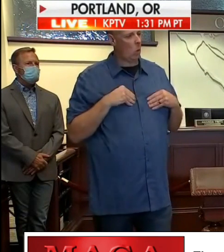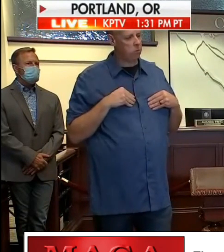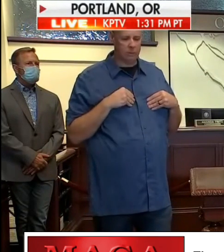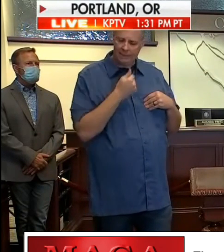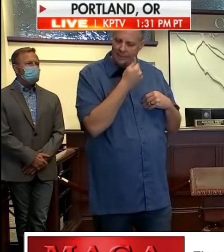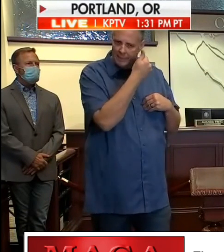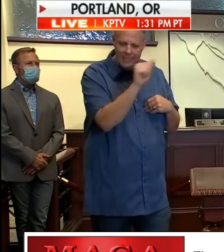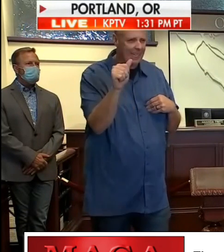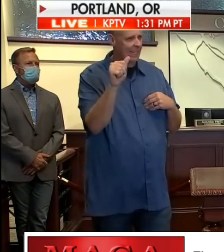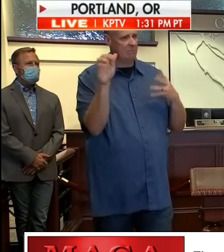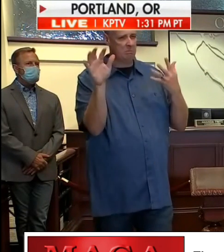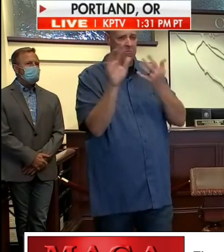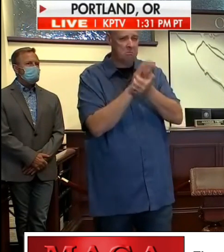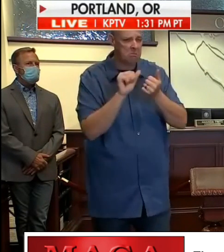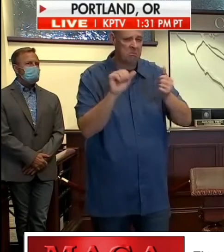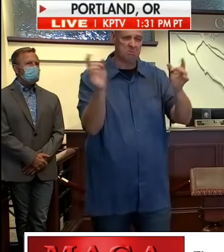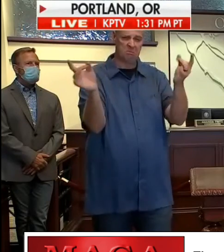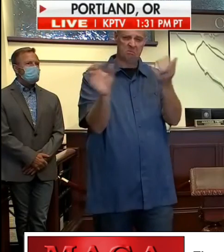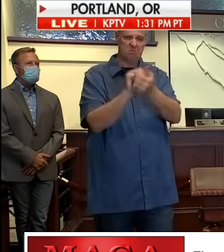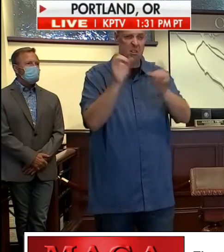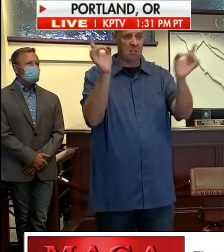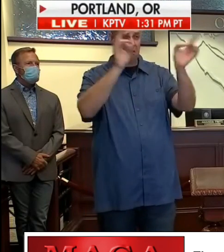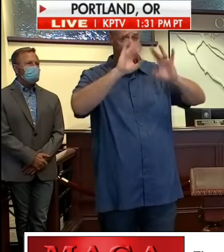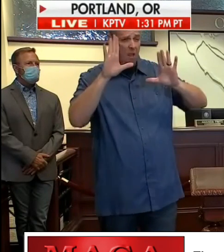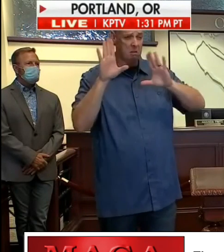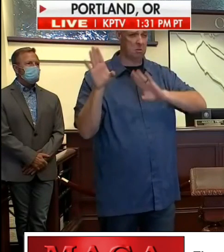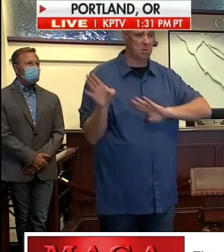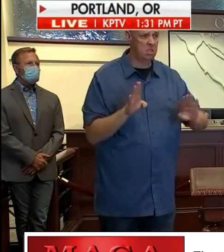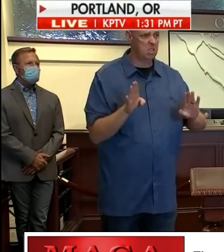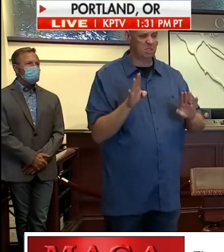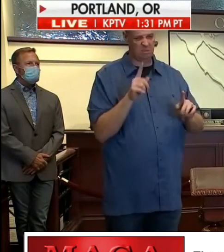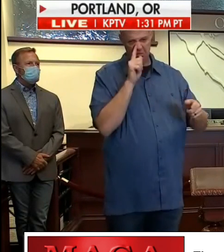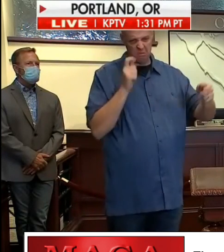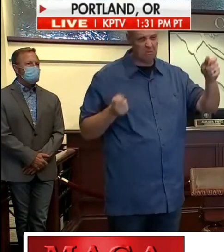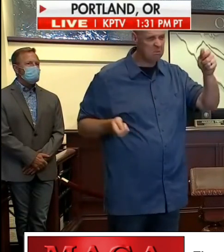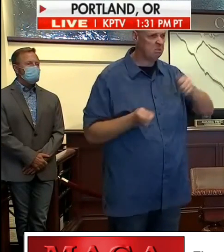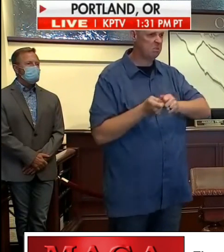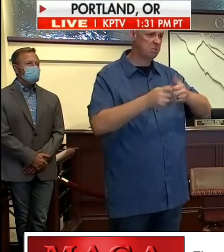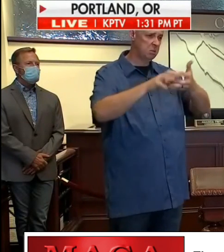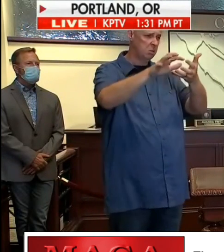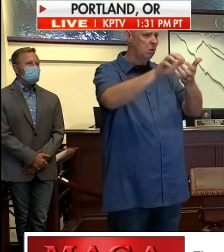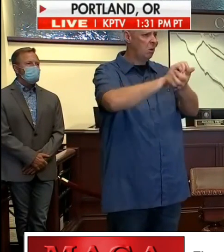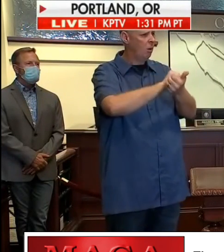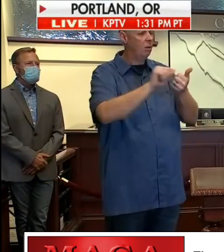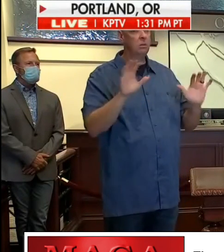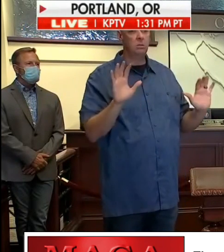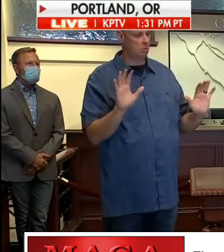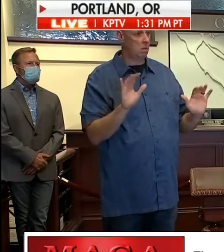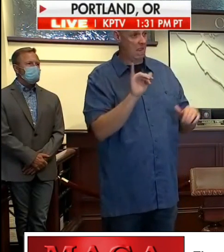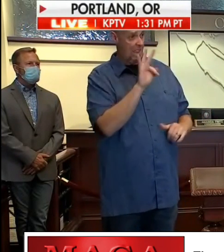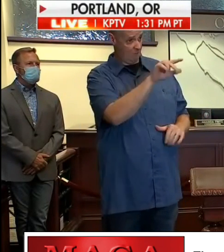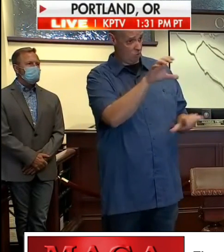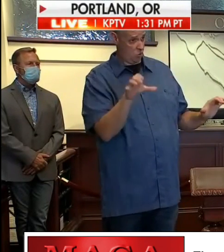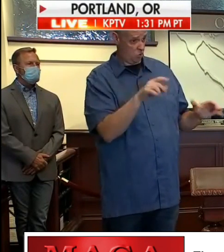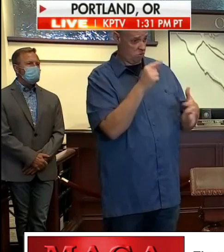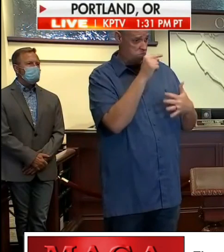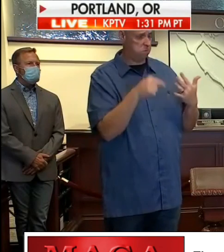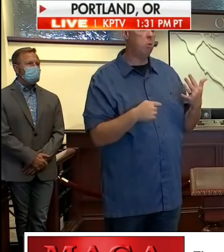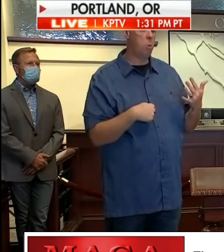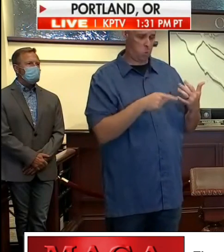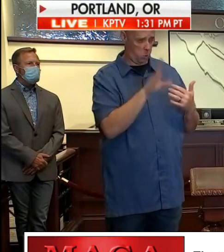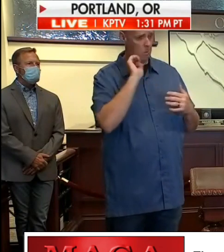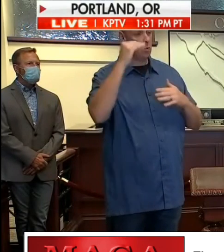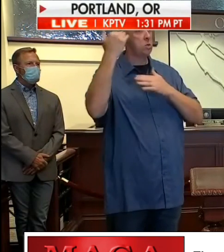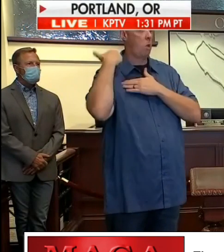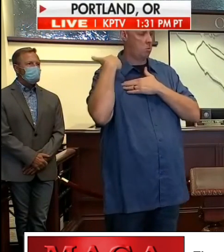violence, we do not tolerate criminal destruction, and we will hold you accountable for those activities. Have